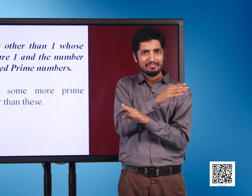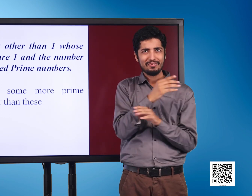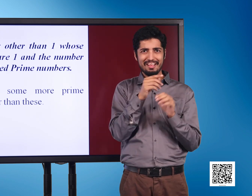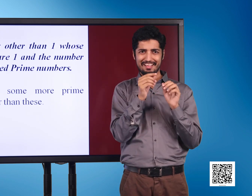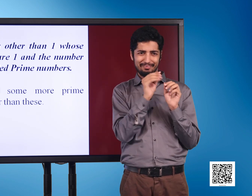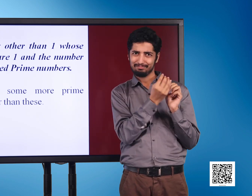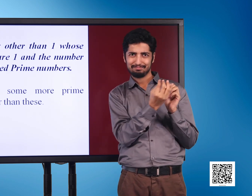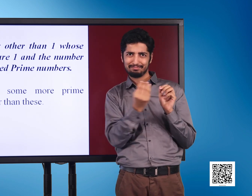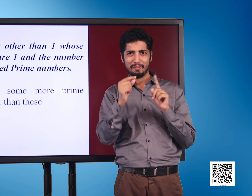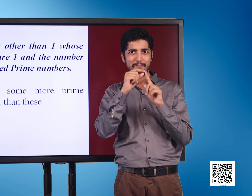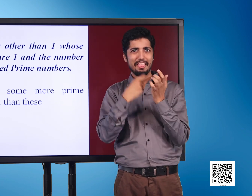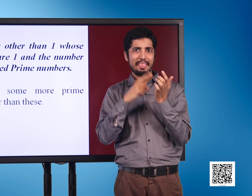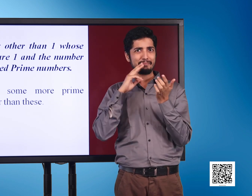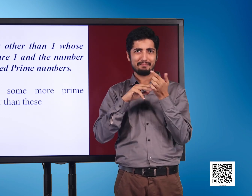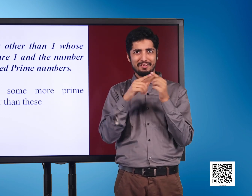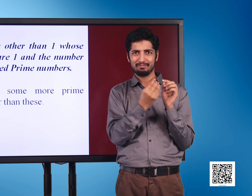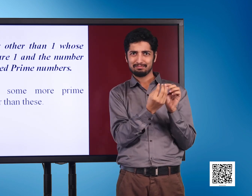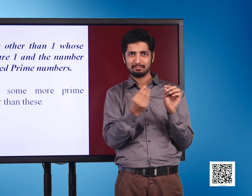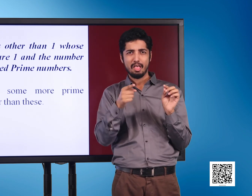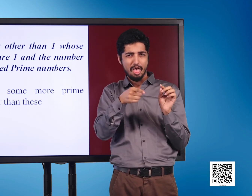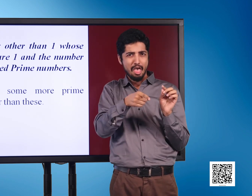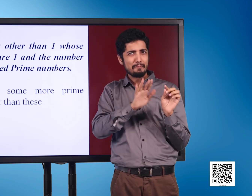Try to find some more prime numbers other than these.